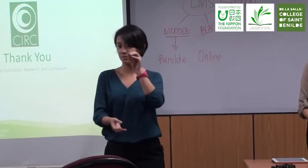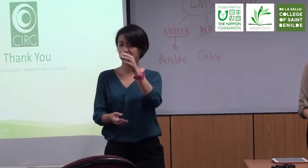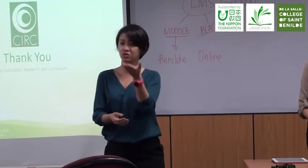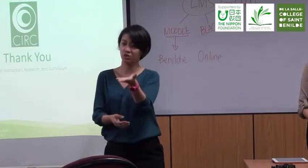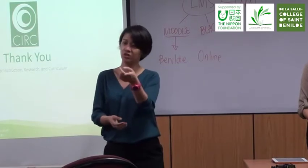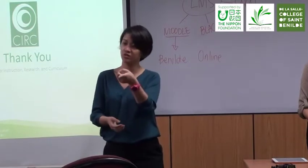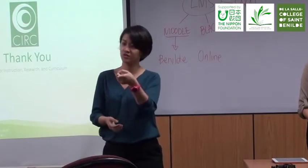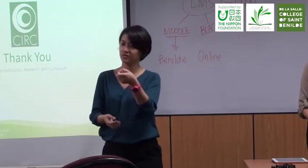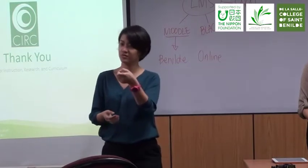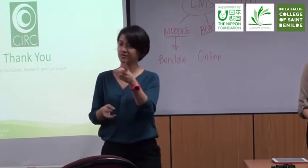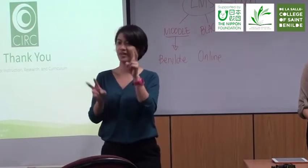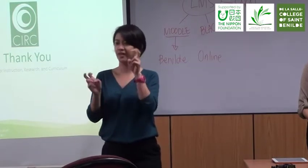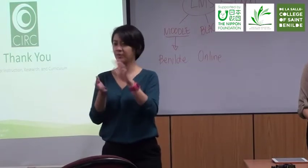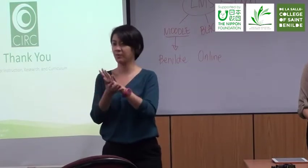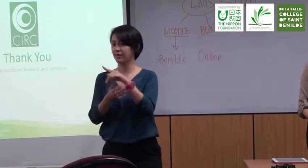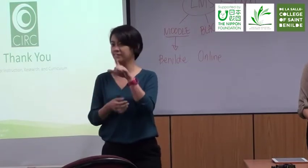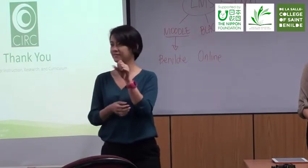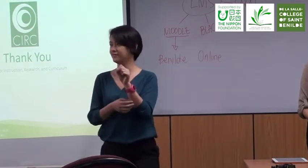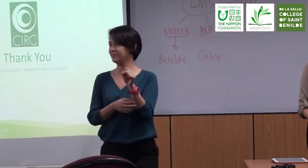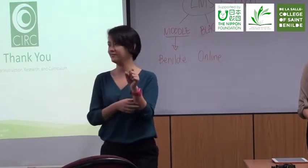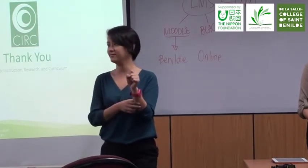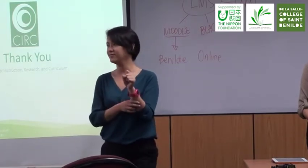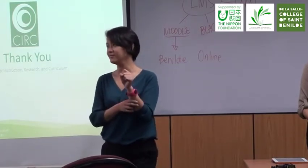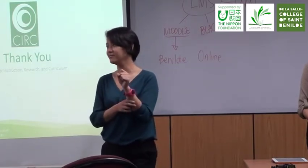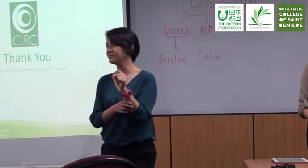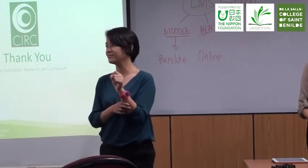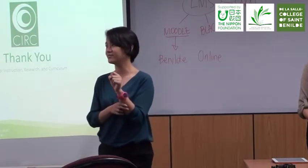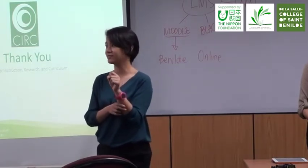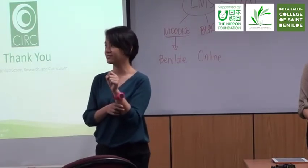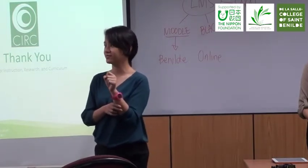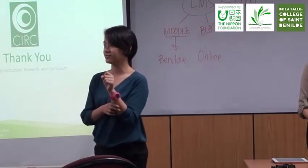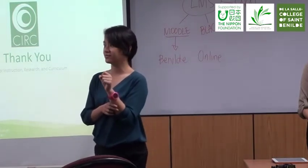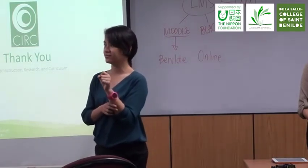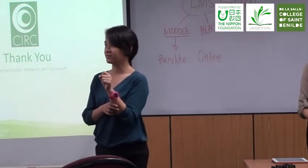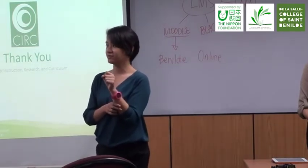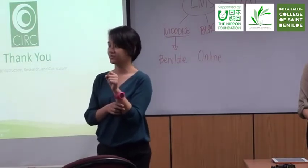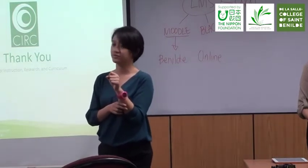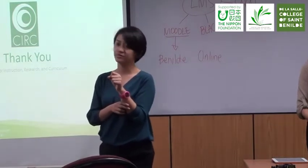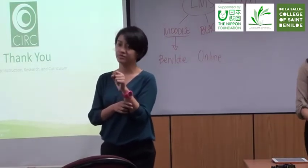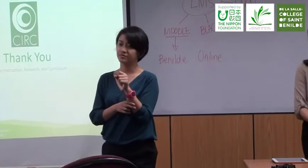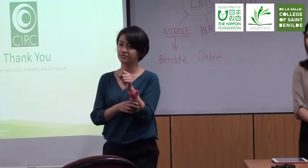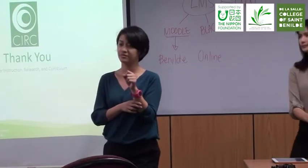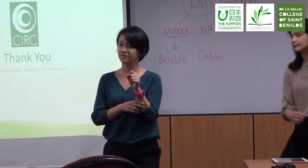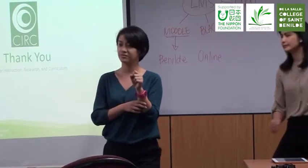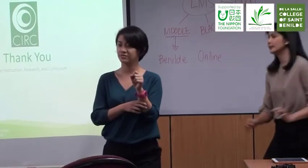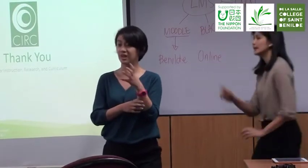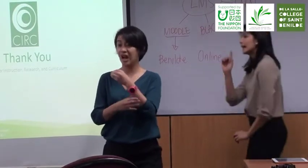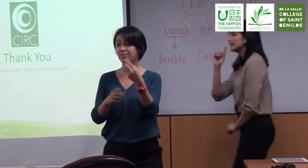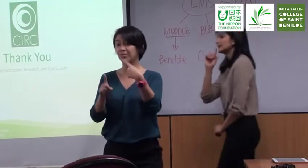So the assignments, everything we put there in video online.